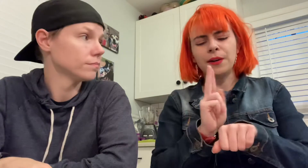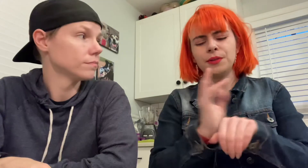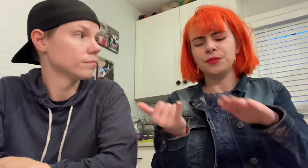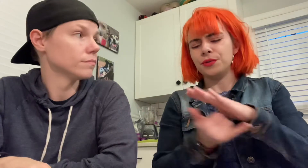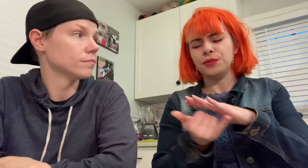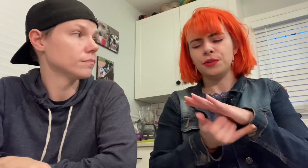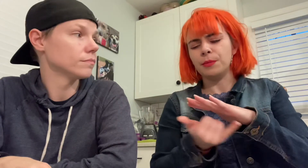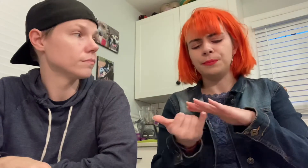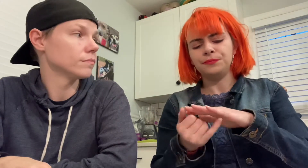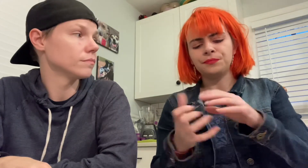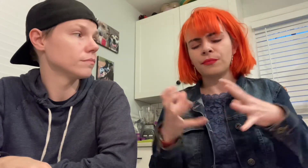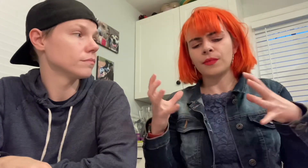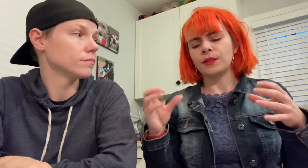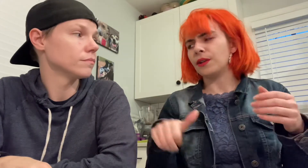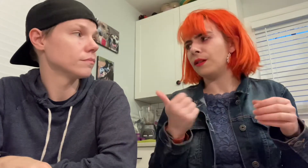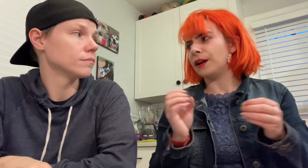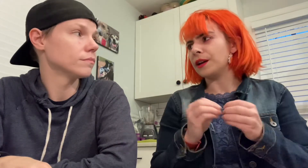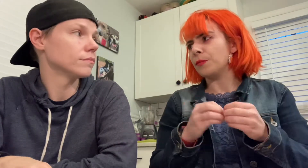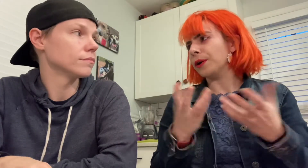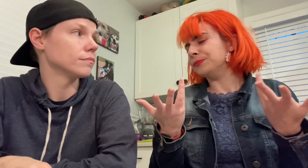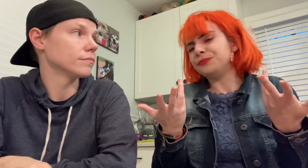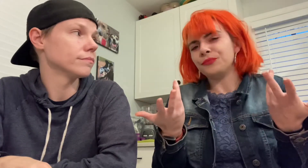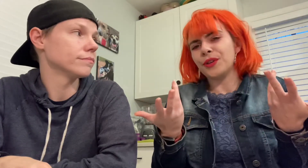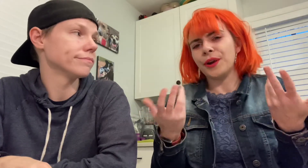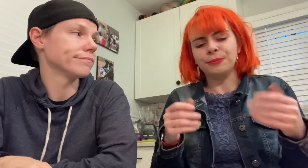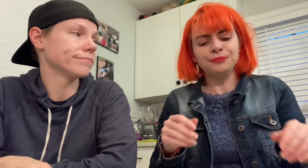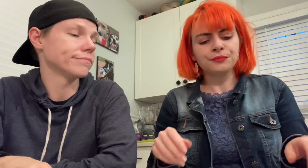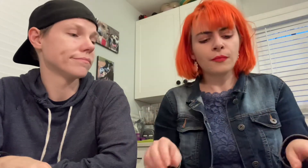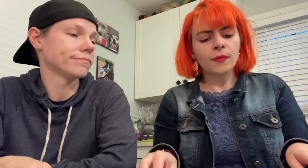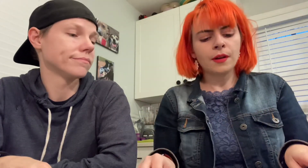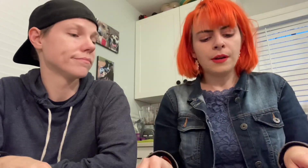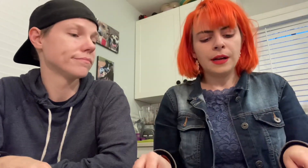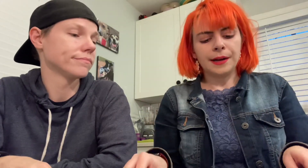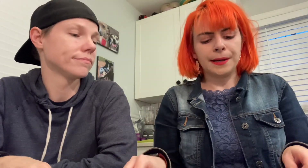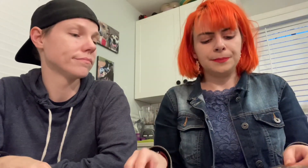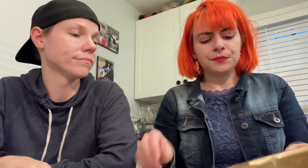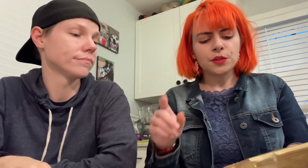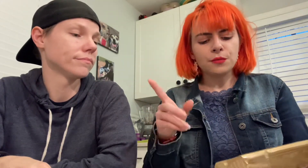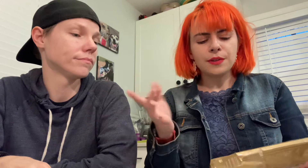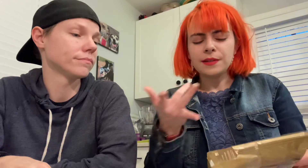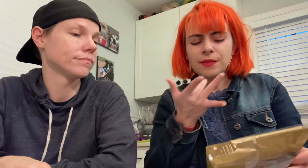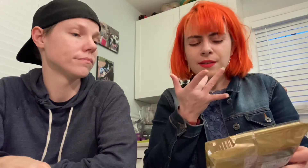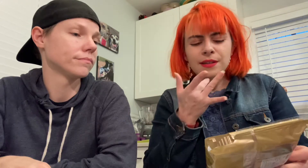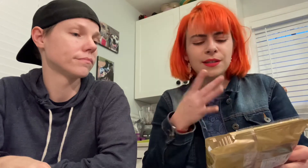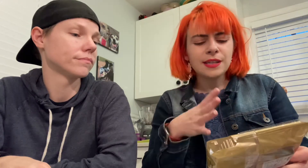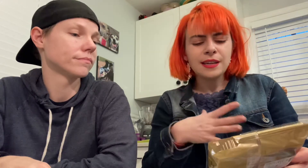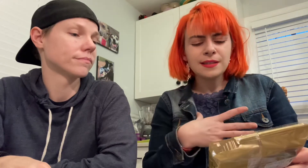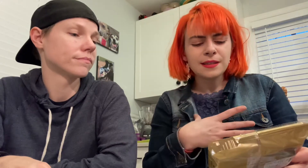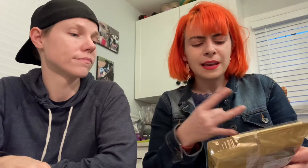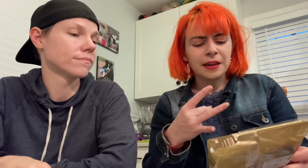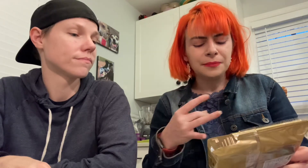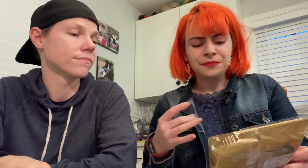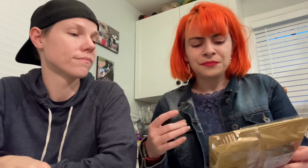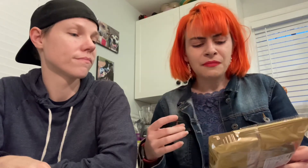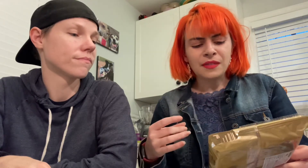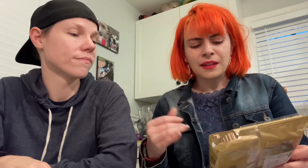use YouTube a lot anymore, you know? So it tastes